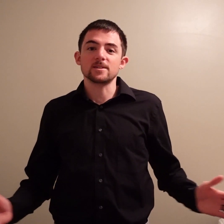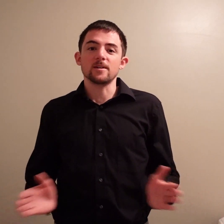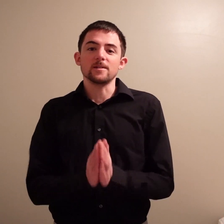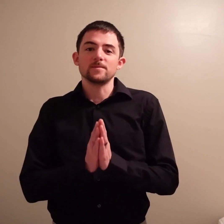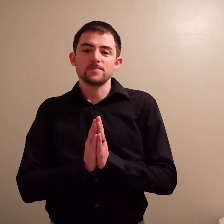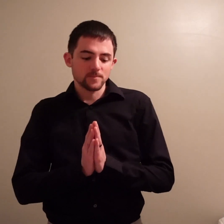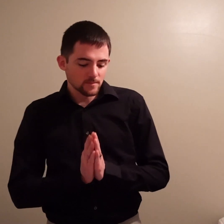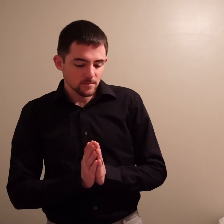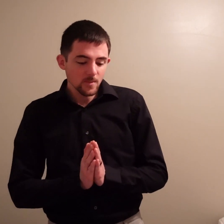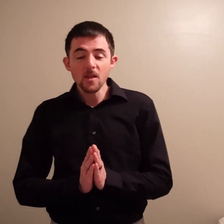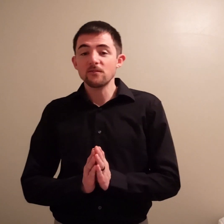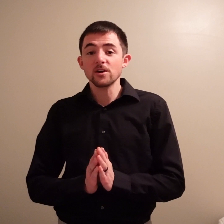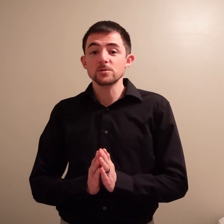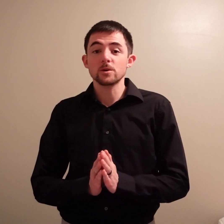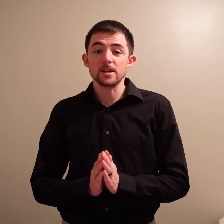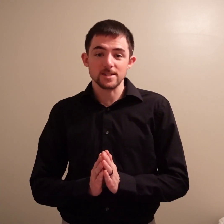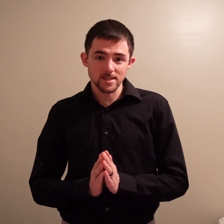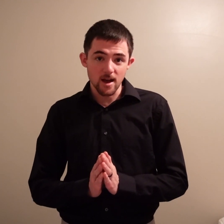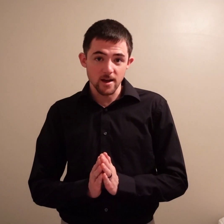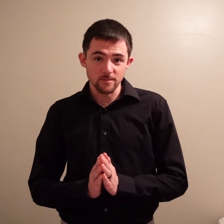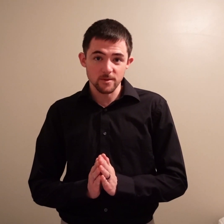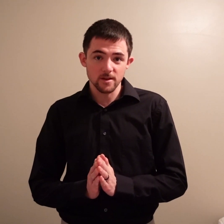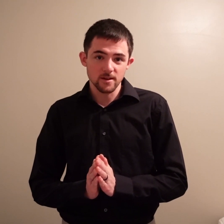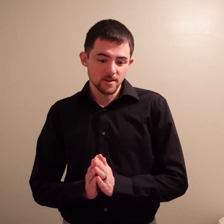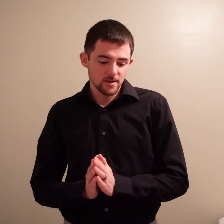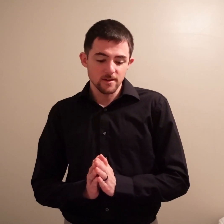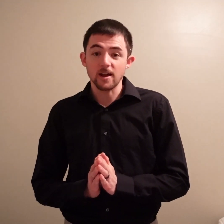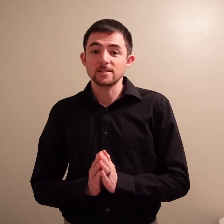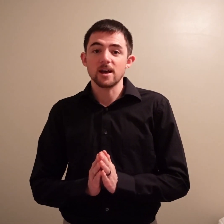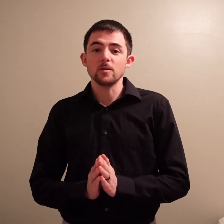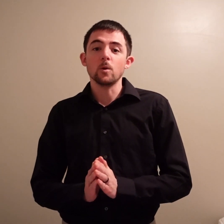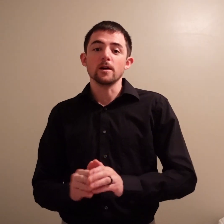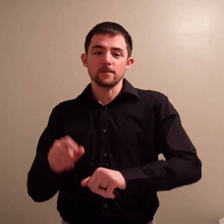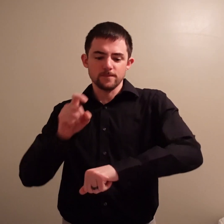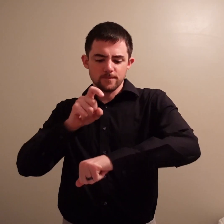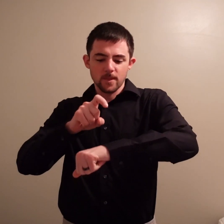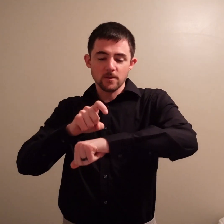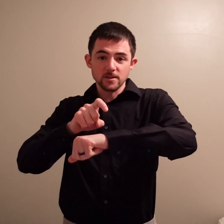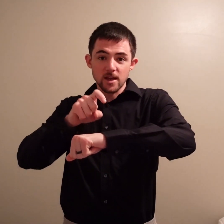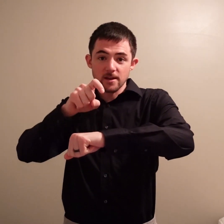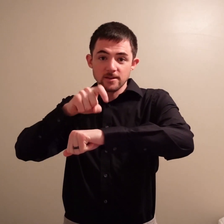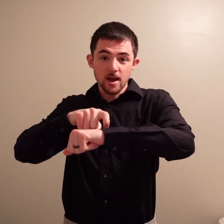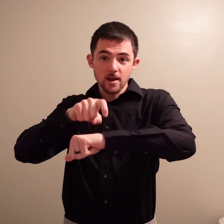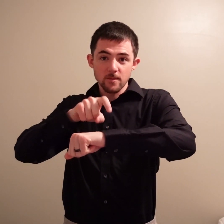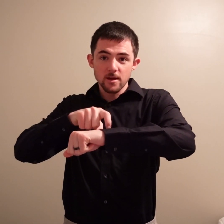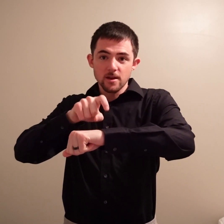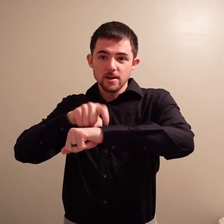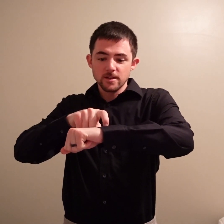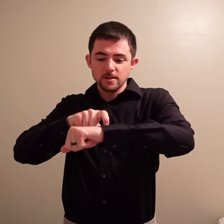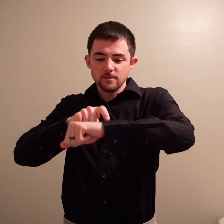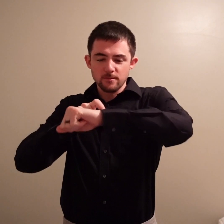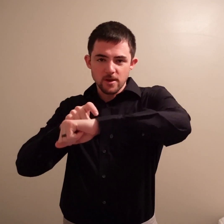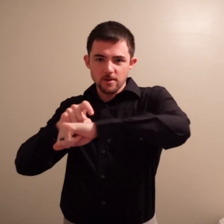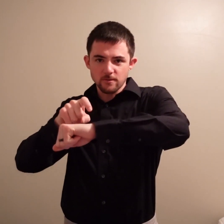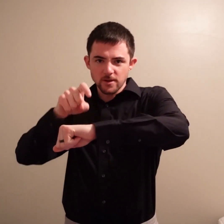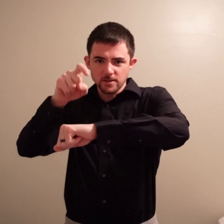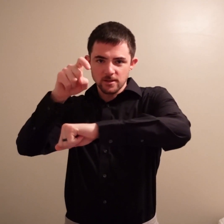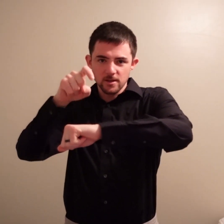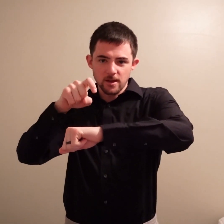started. First word is time. That's sign 1. To sign time, make your wrist like